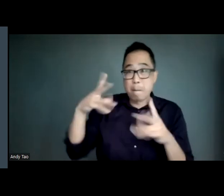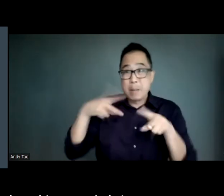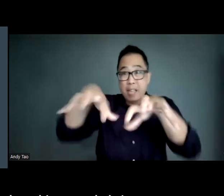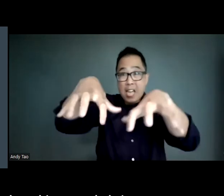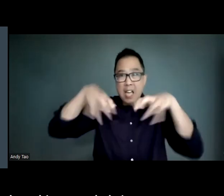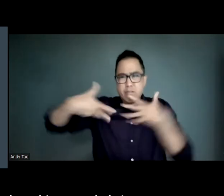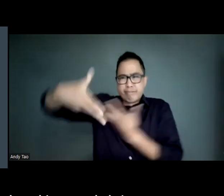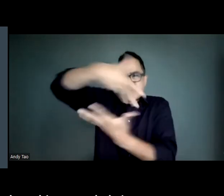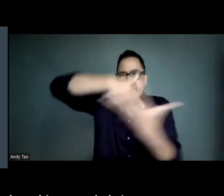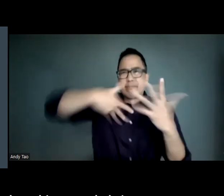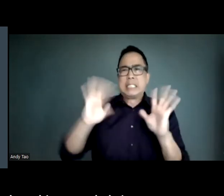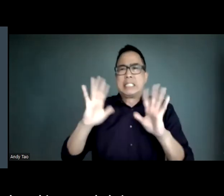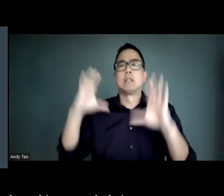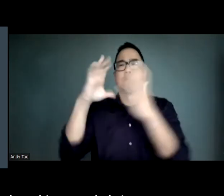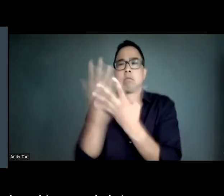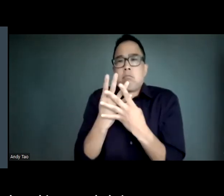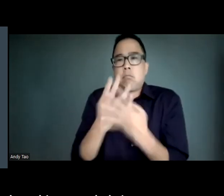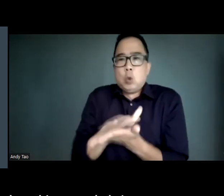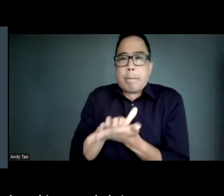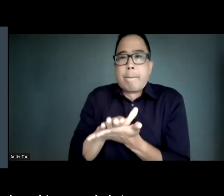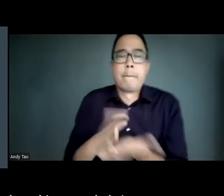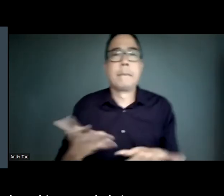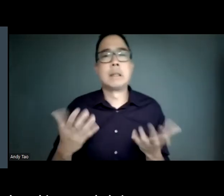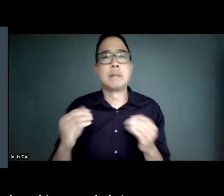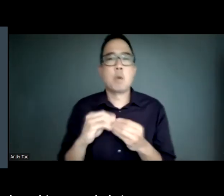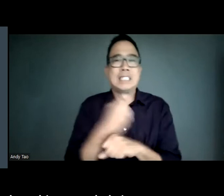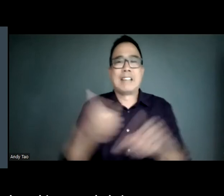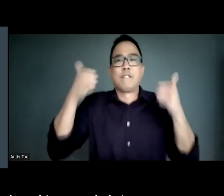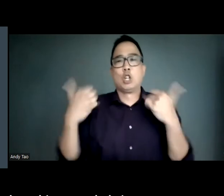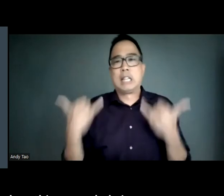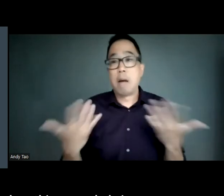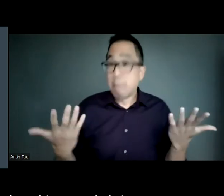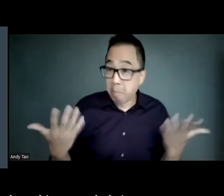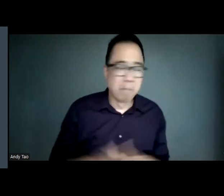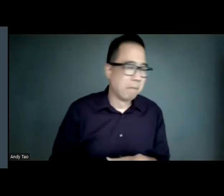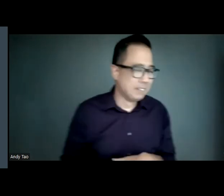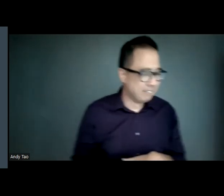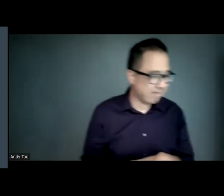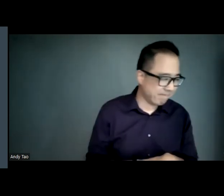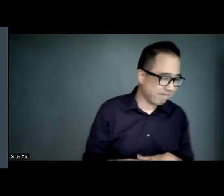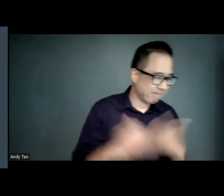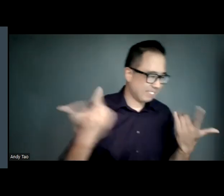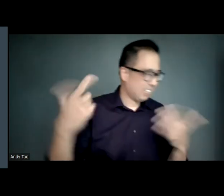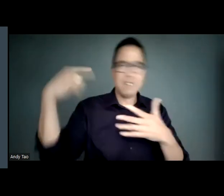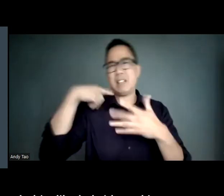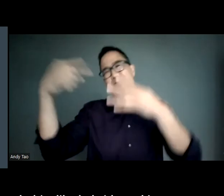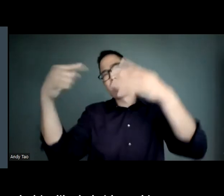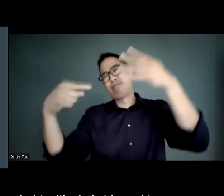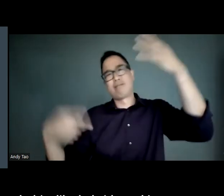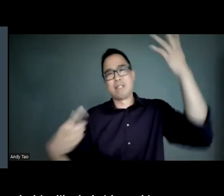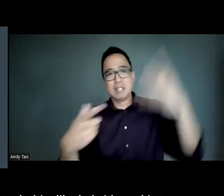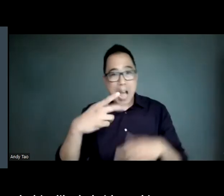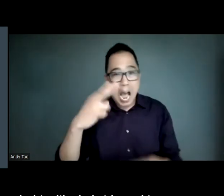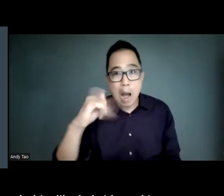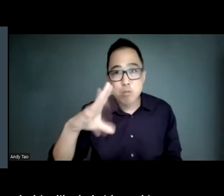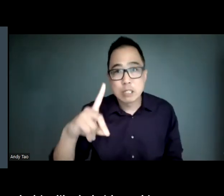Now in a airplane, that's a closed ventilation loop. And so they've had to make sure that it is safer. They've had to replace the ventilation systems